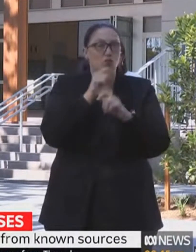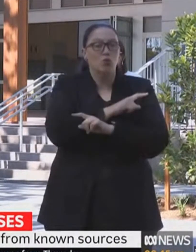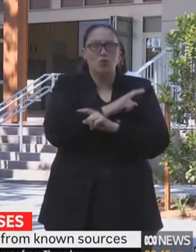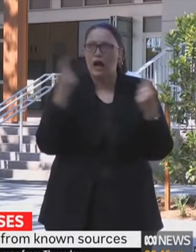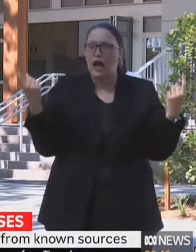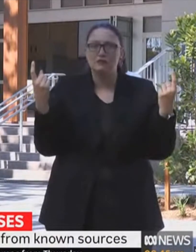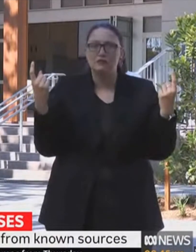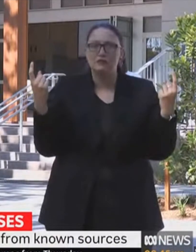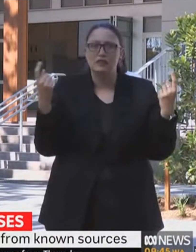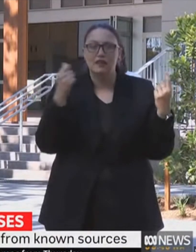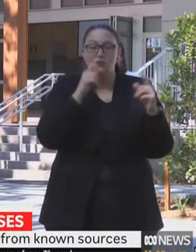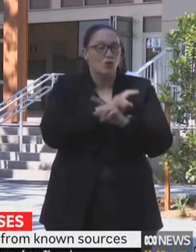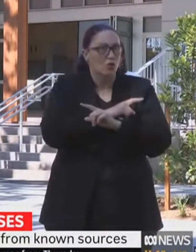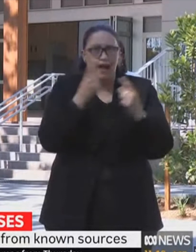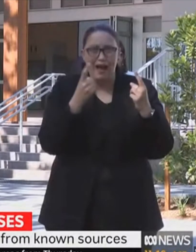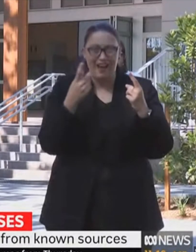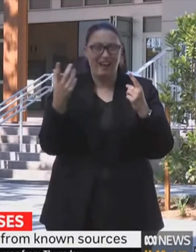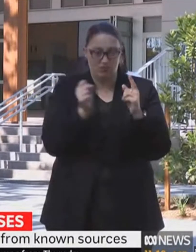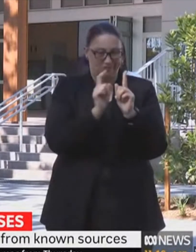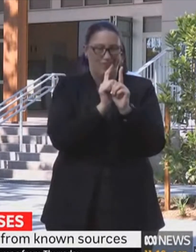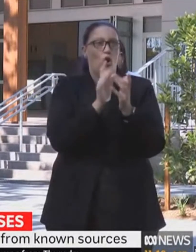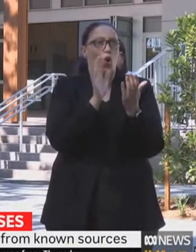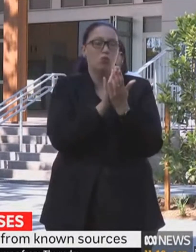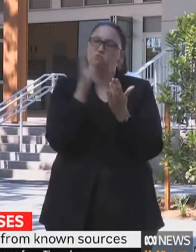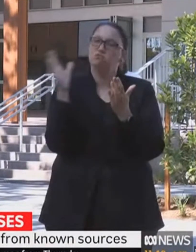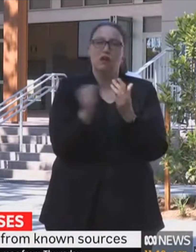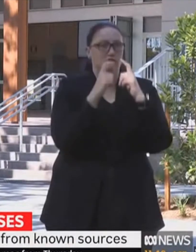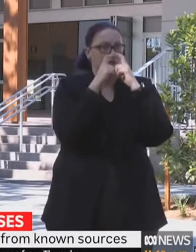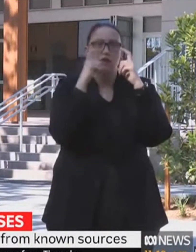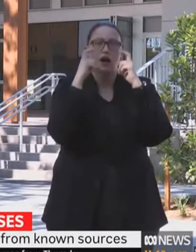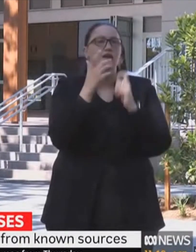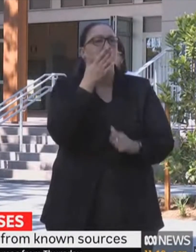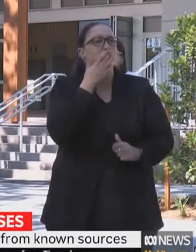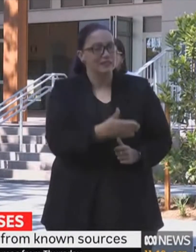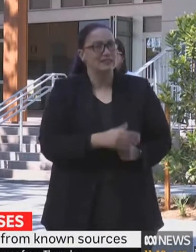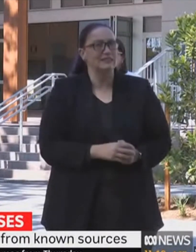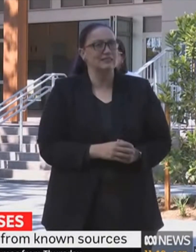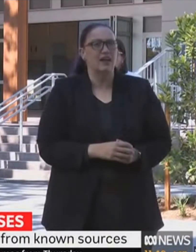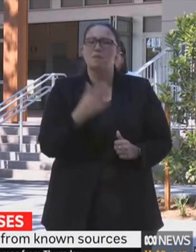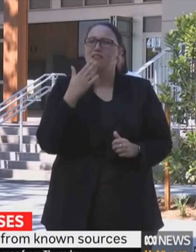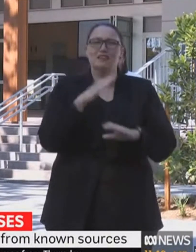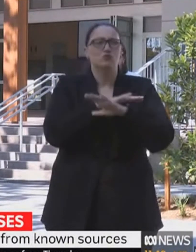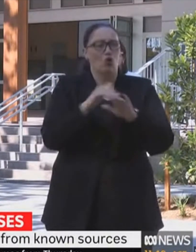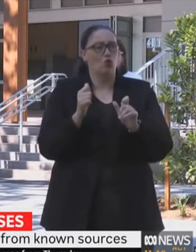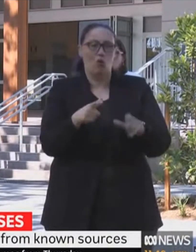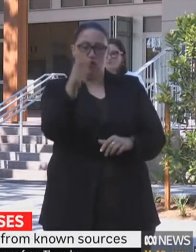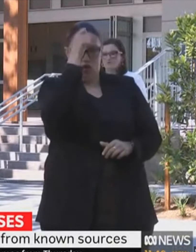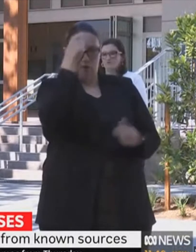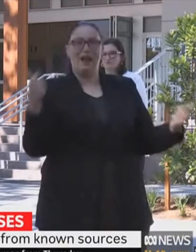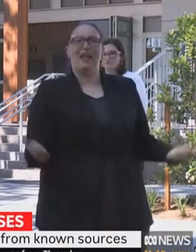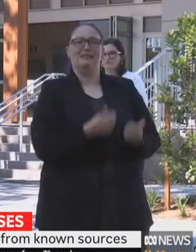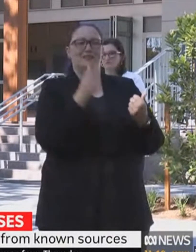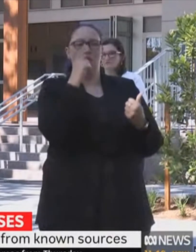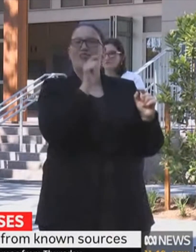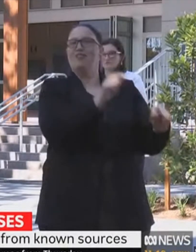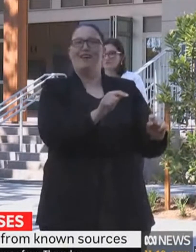please minimise what we call non-essential travel. Don't go to locations where you know there's going to be crowds. Don't do those things that you might